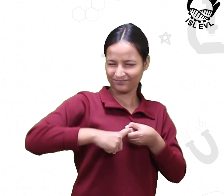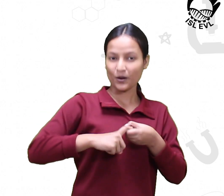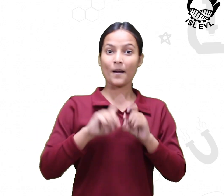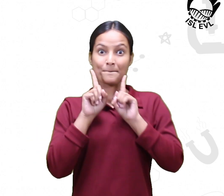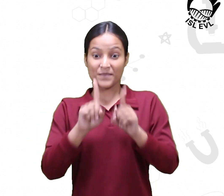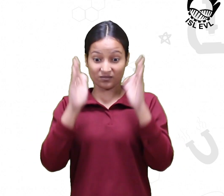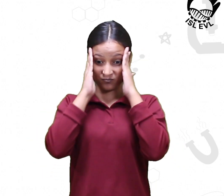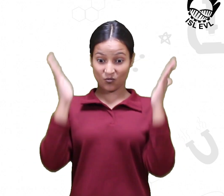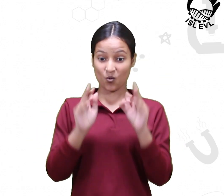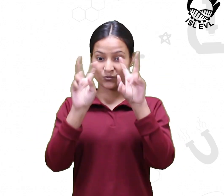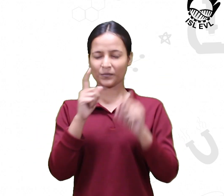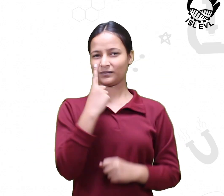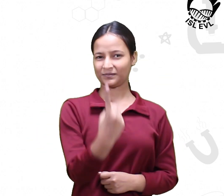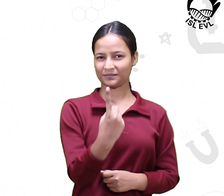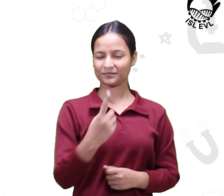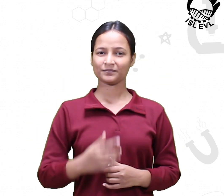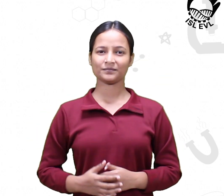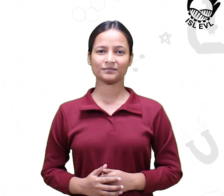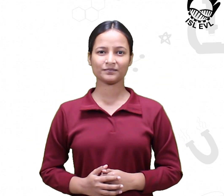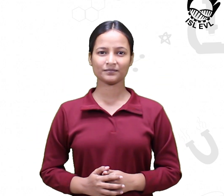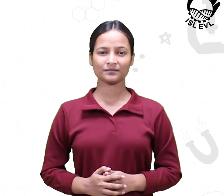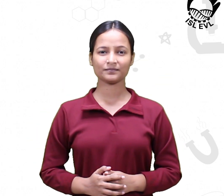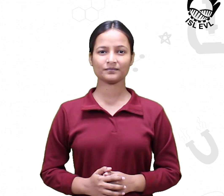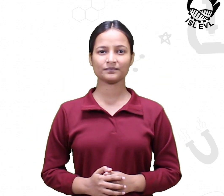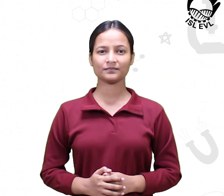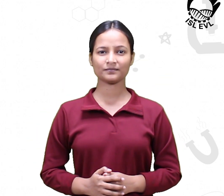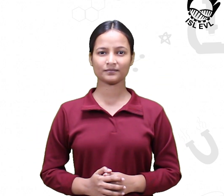curious, One question at a time.